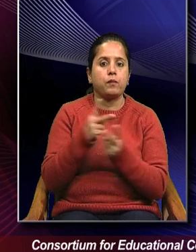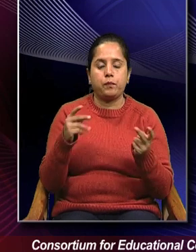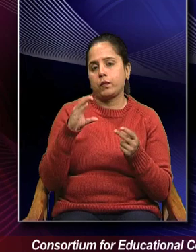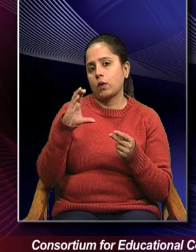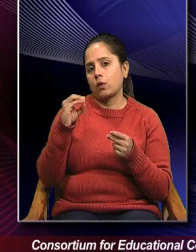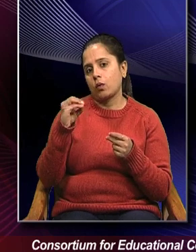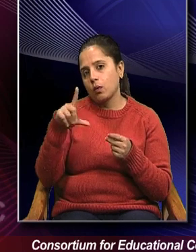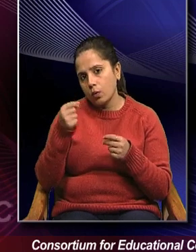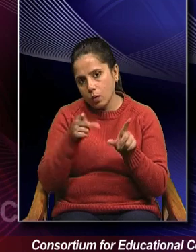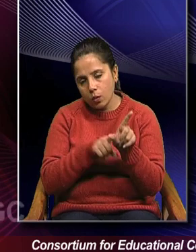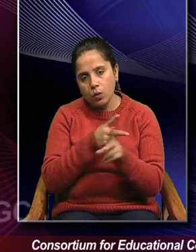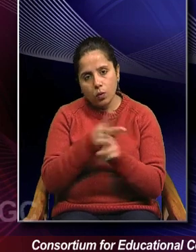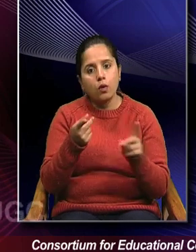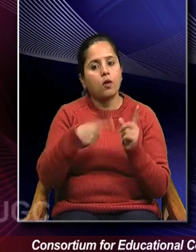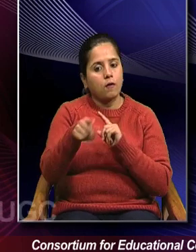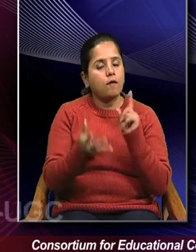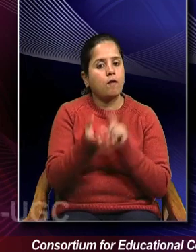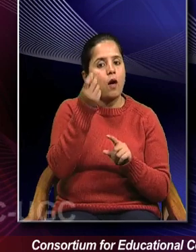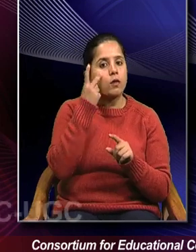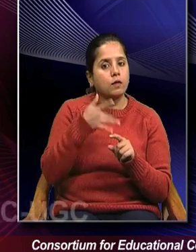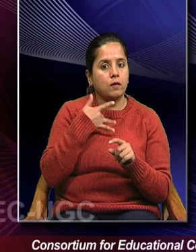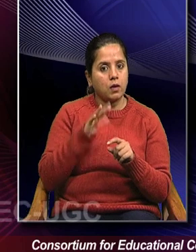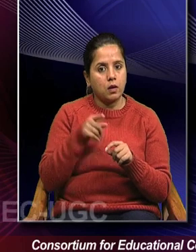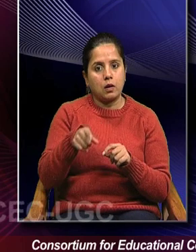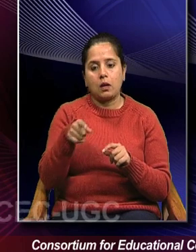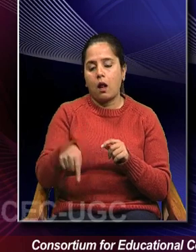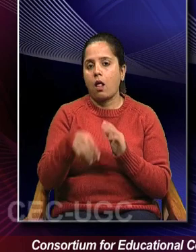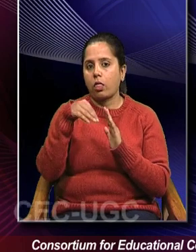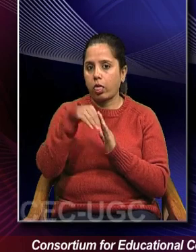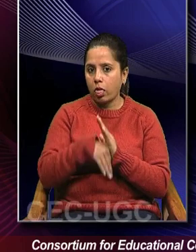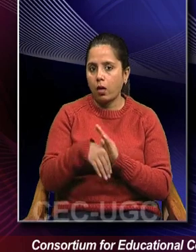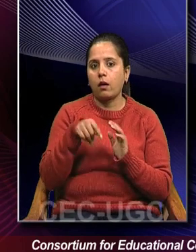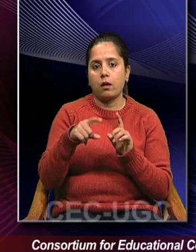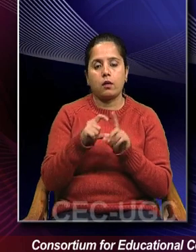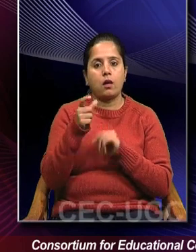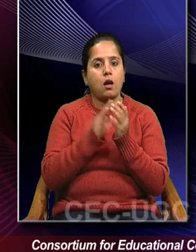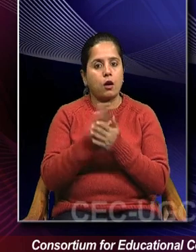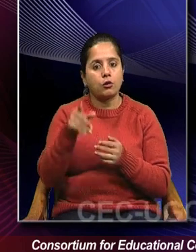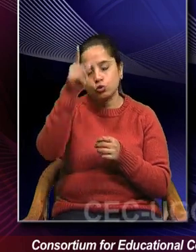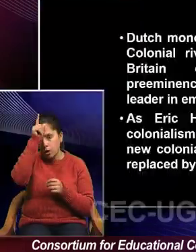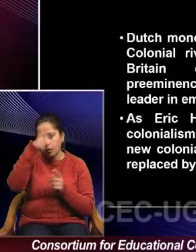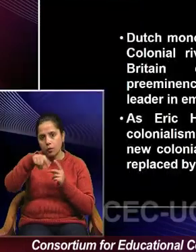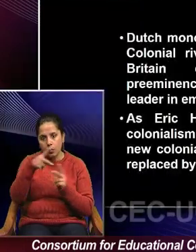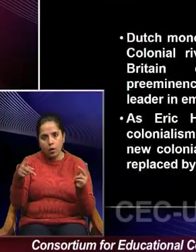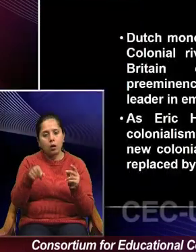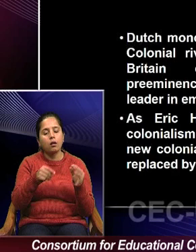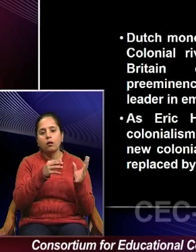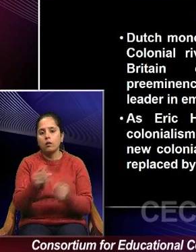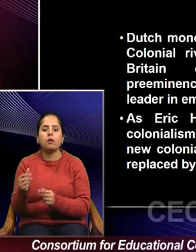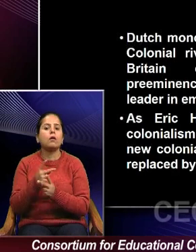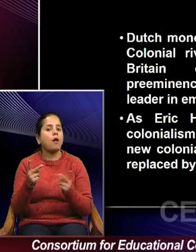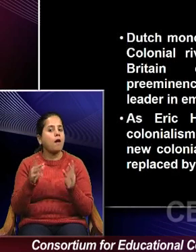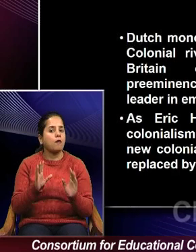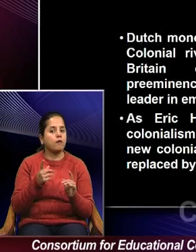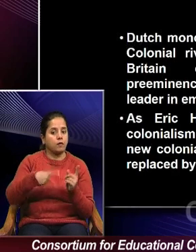And we find that when you talk about this kind of a decline, then the Dutch monopoly on the shipping also ended, and